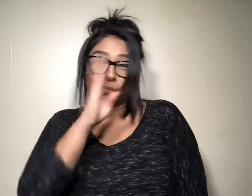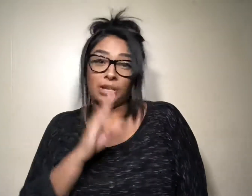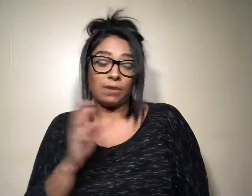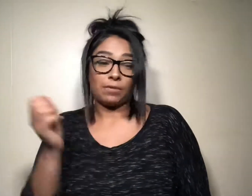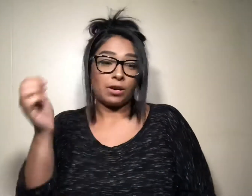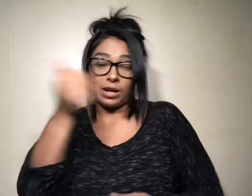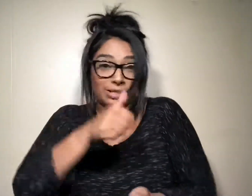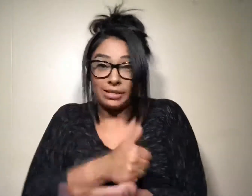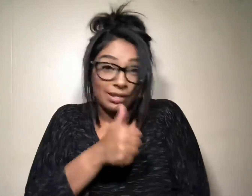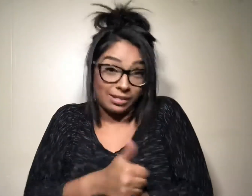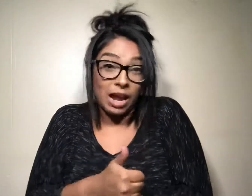were never established.